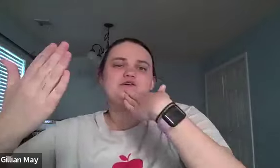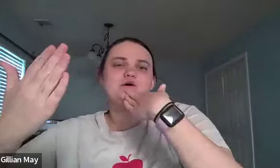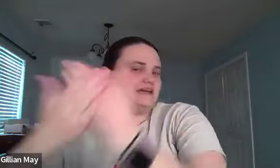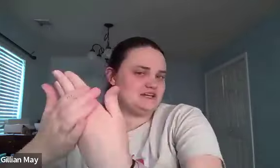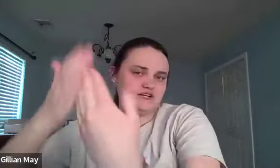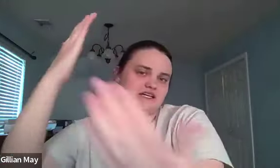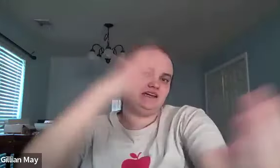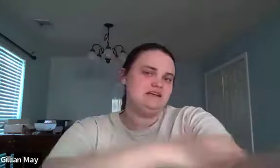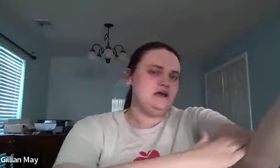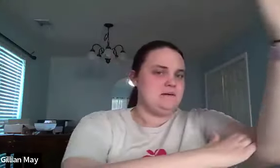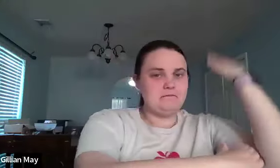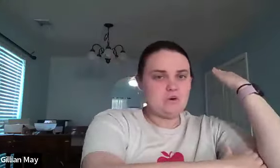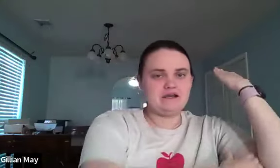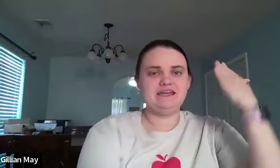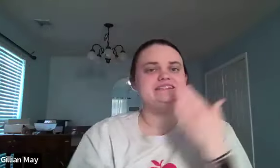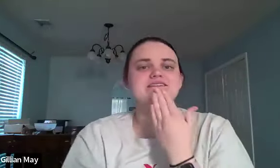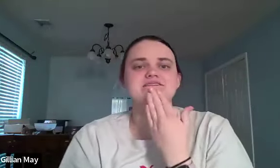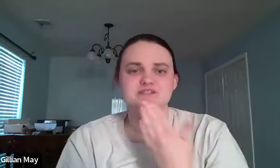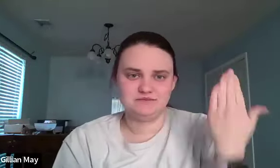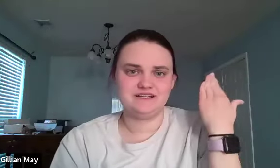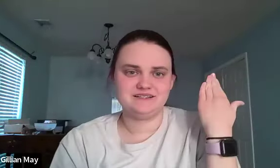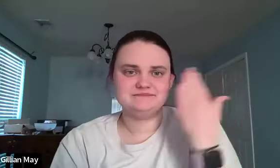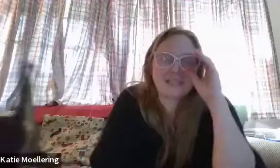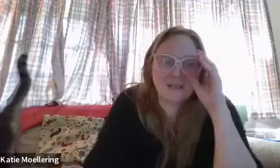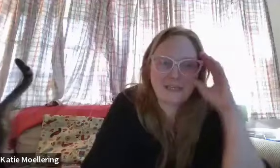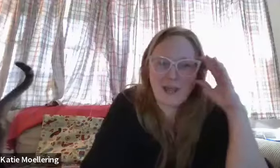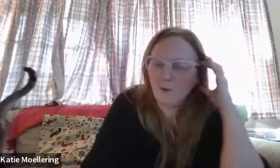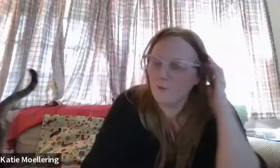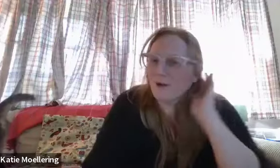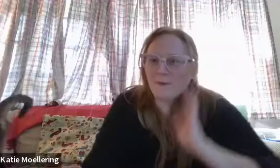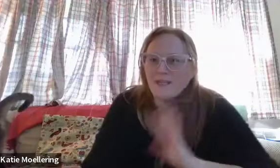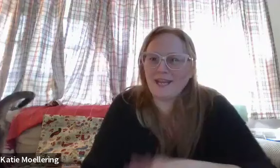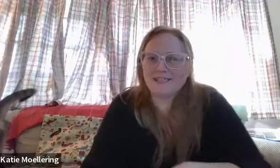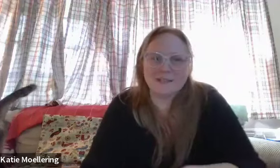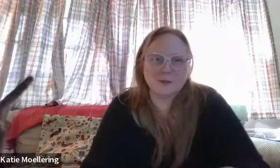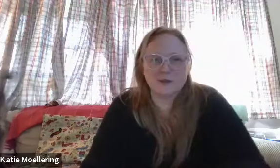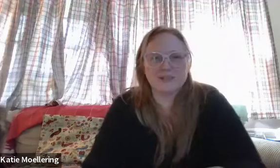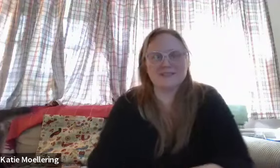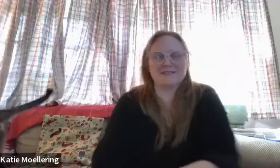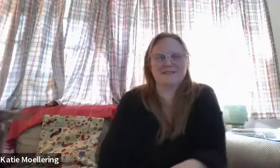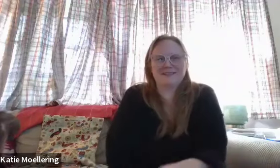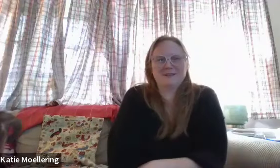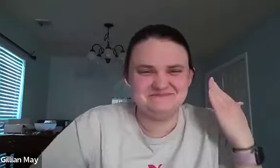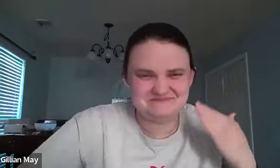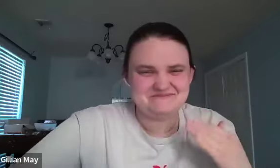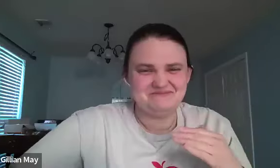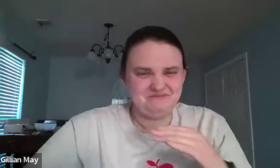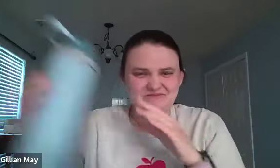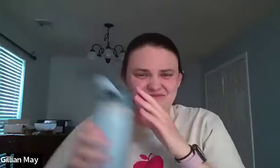whole big good morning. It's good morning. See, that's how I know I'm an ASL tourist. Because I